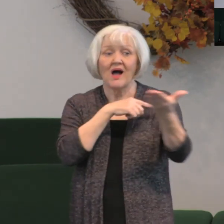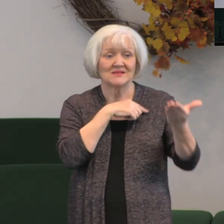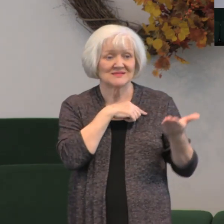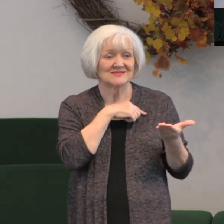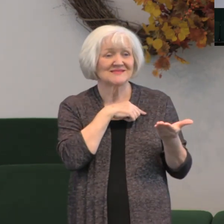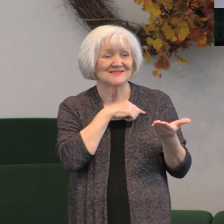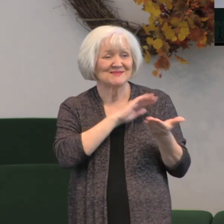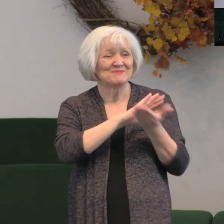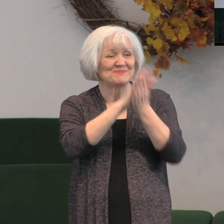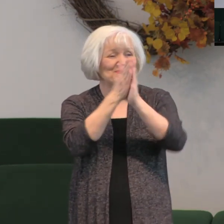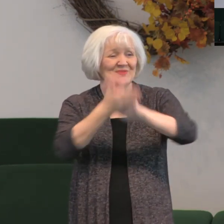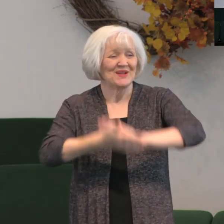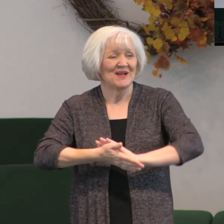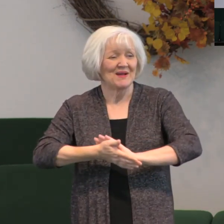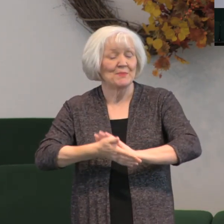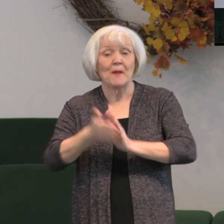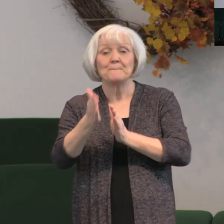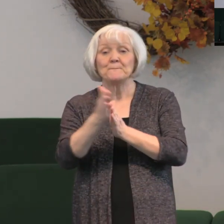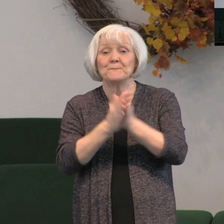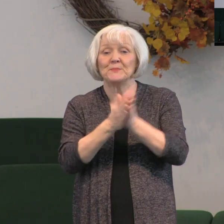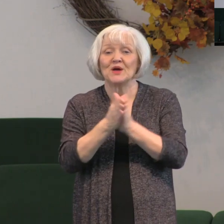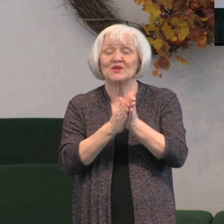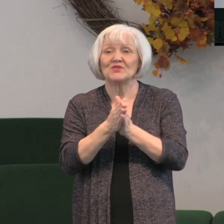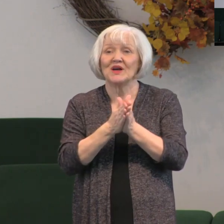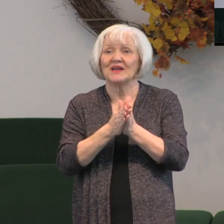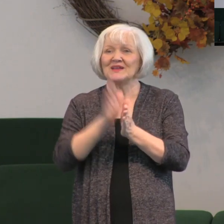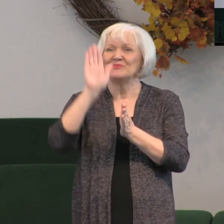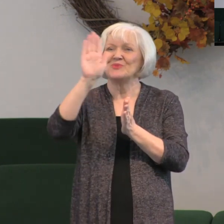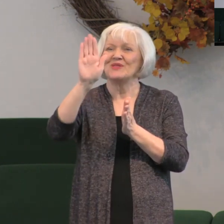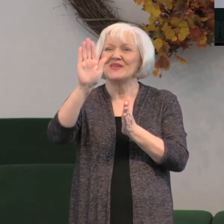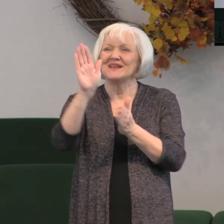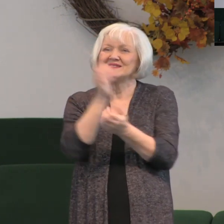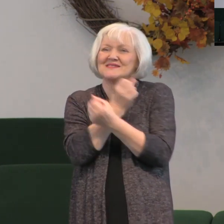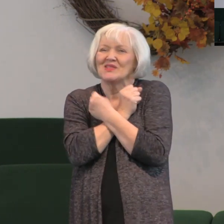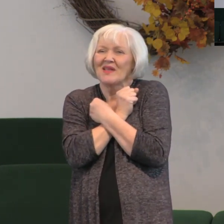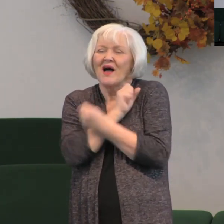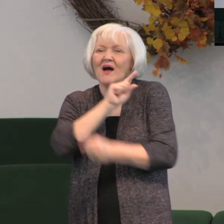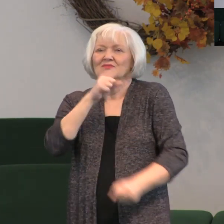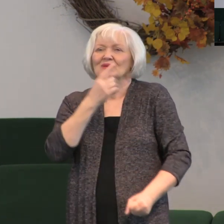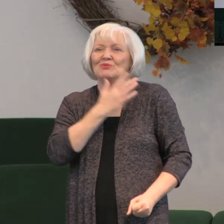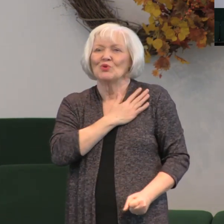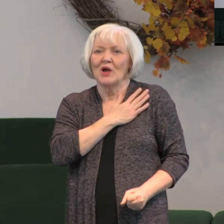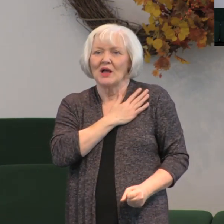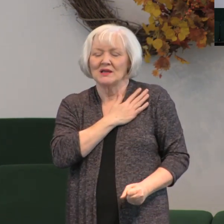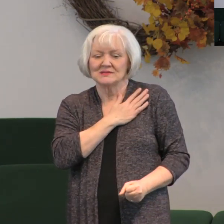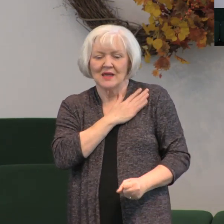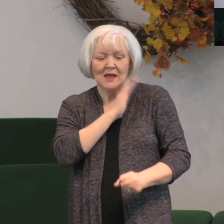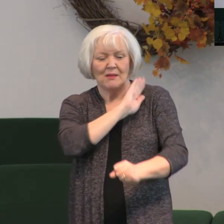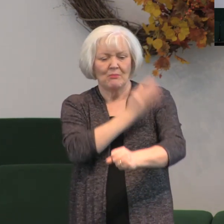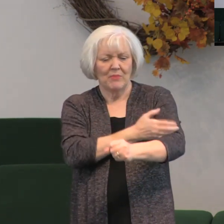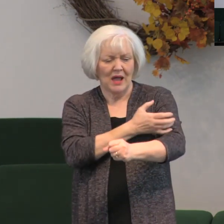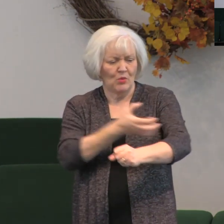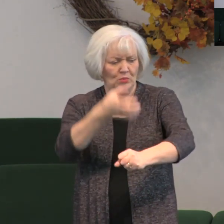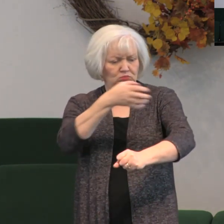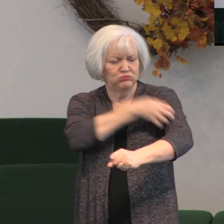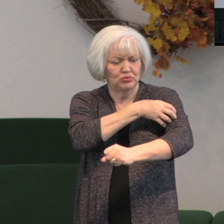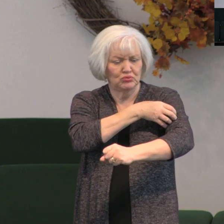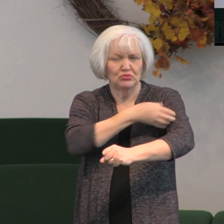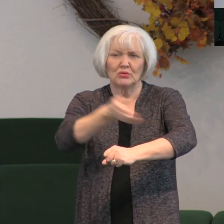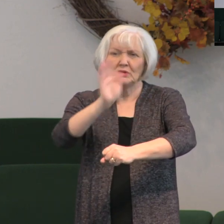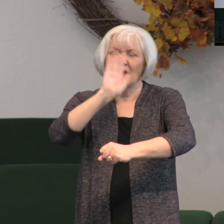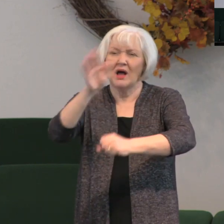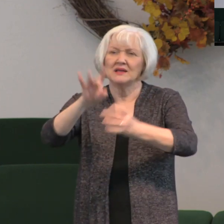we should be motivated by the love and the grace of God empowered by the spirit of God and speaking